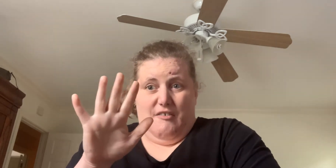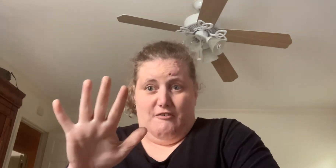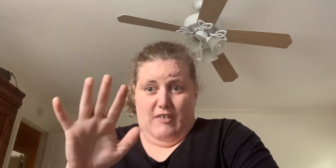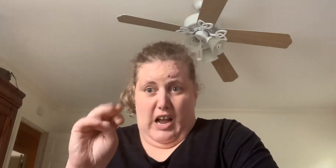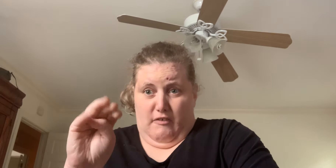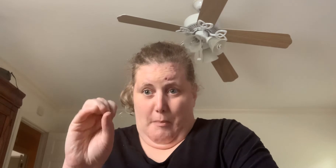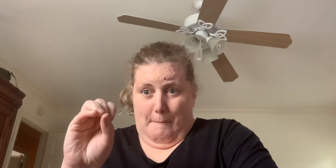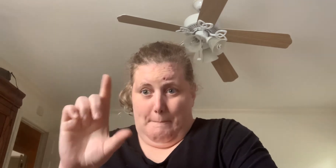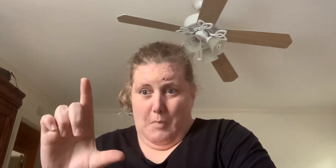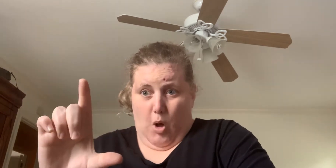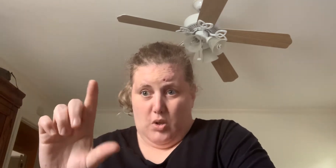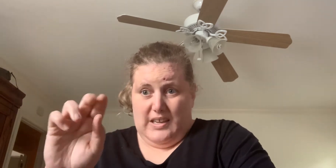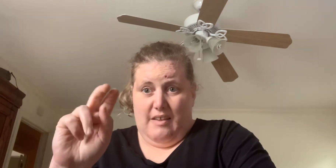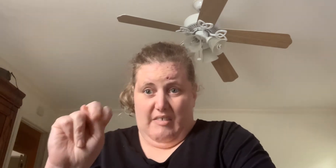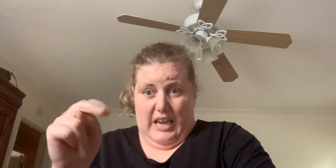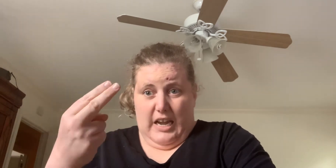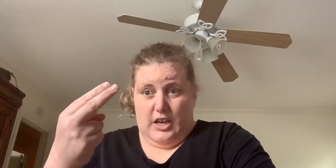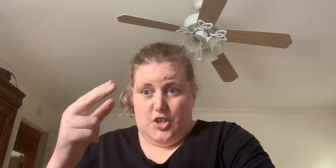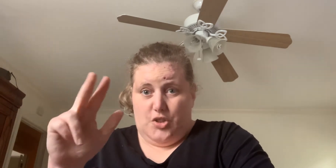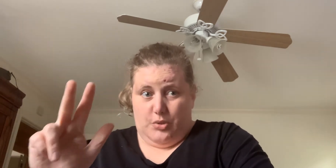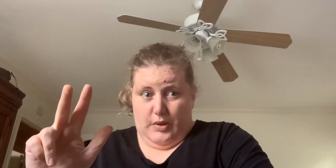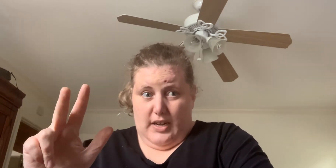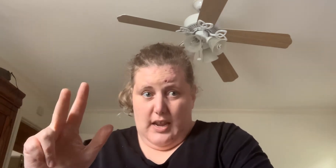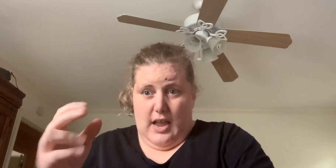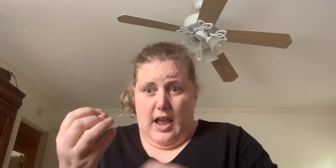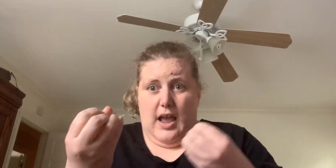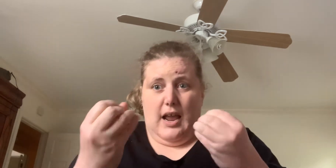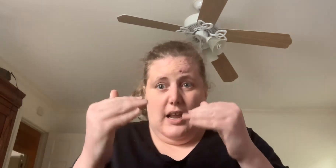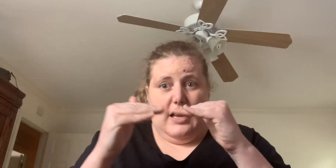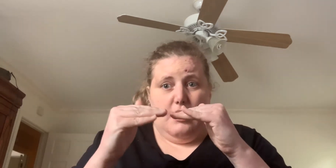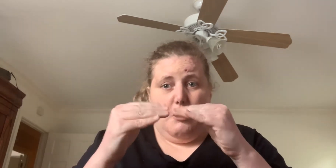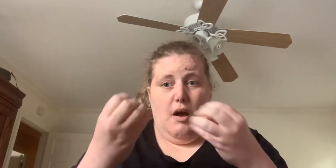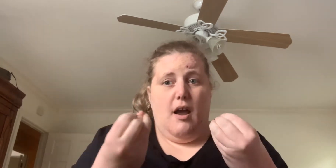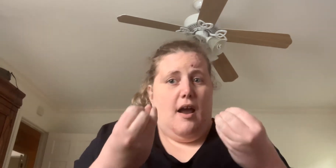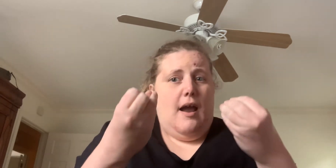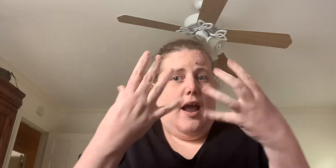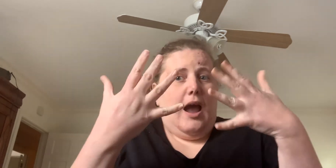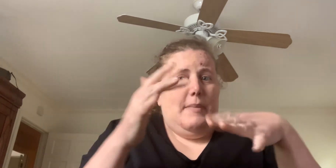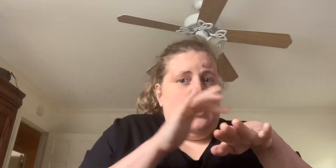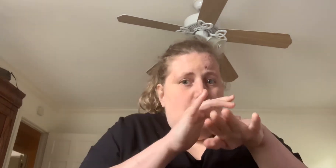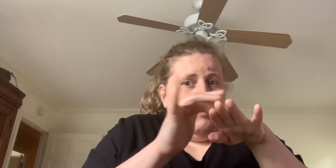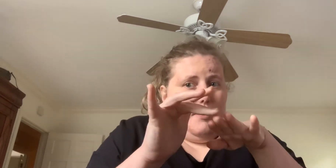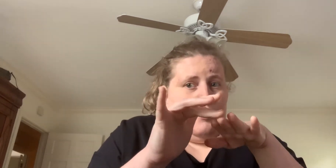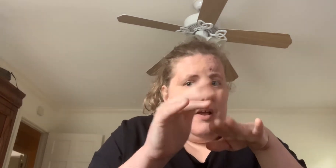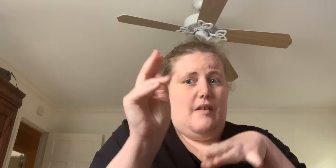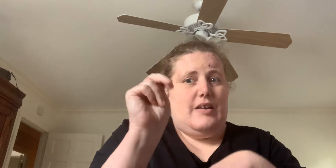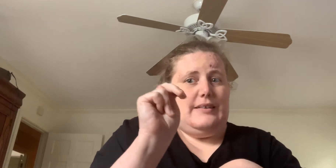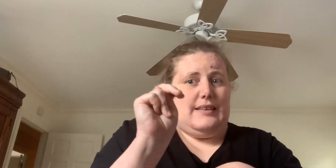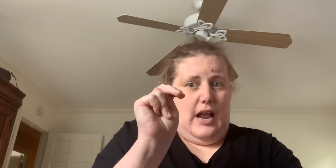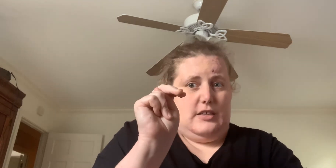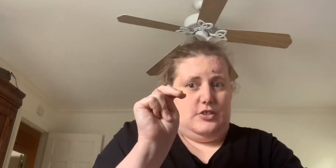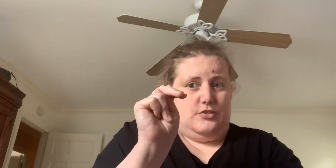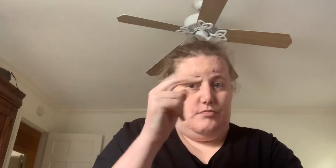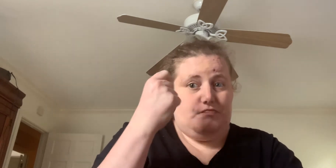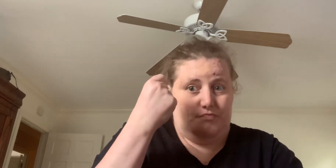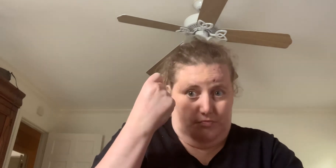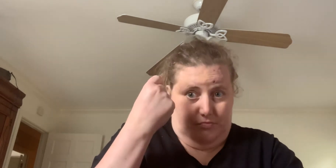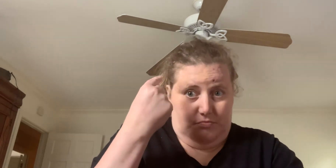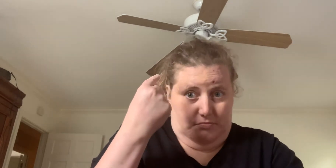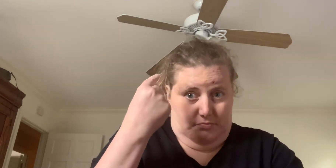That's our question. How many moles of nitrogen are needed to produce 5 moles of ammonia? So in order to figure